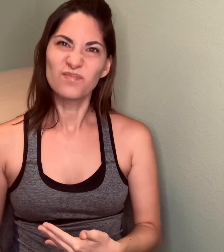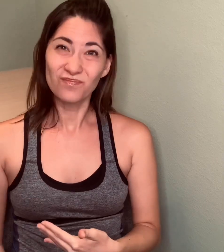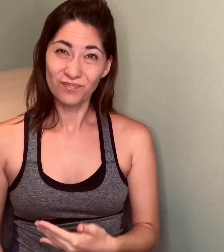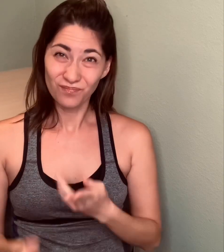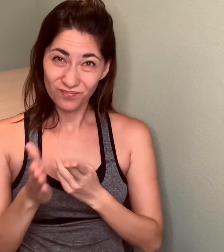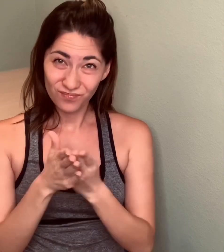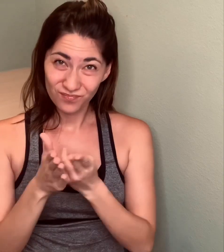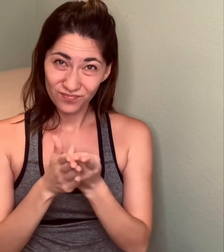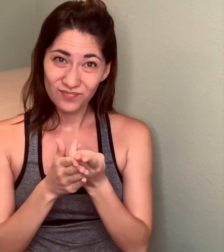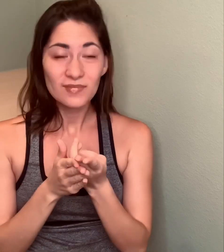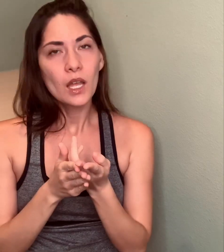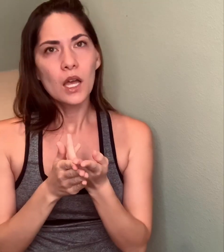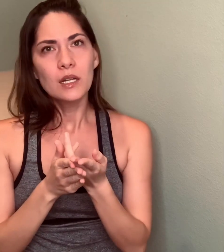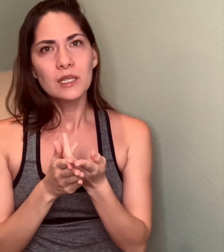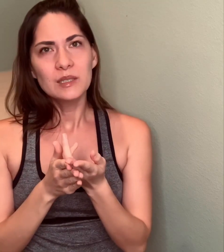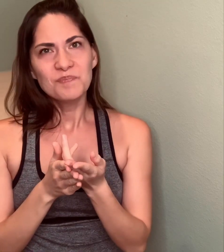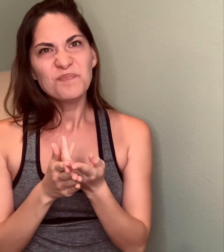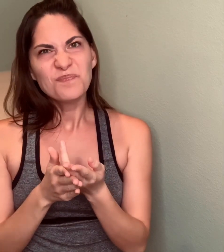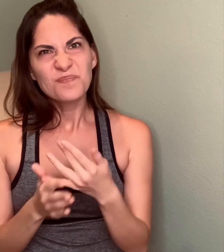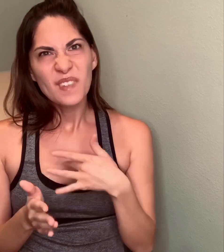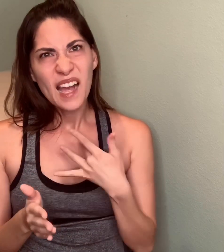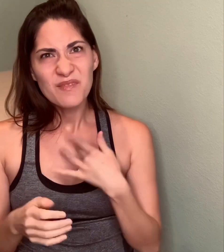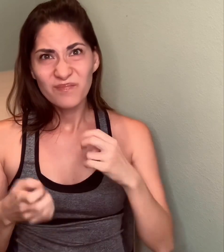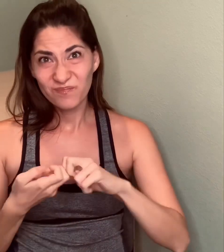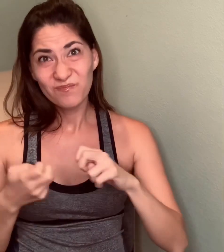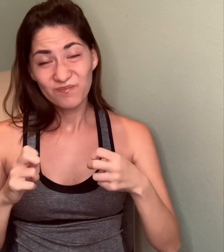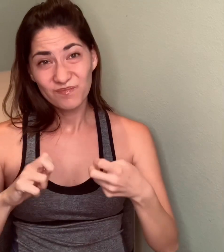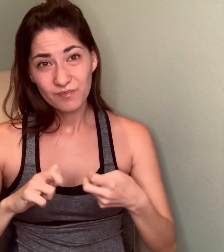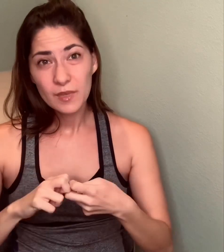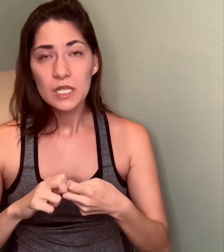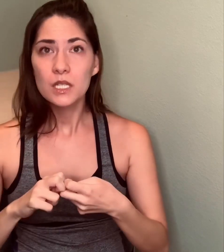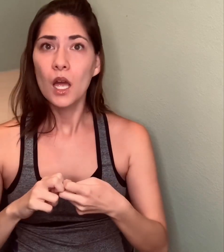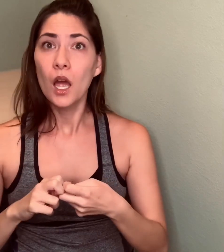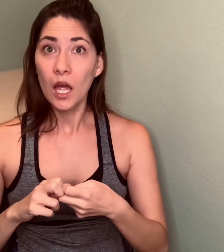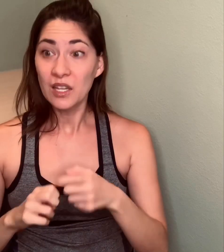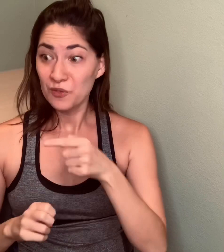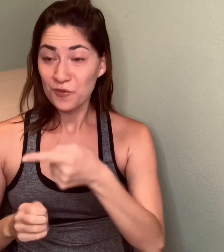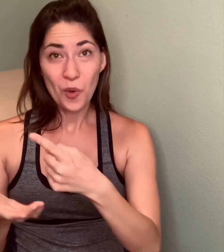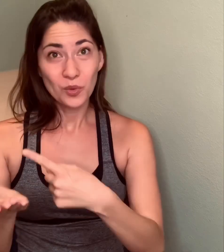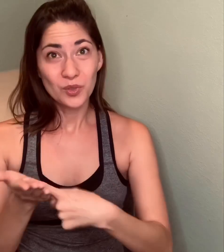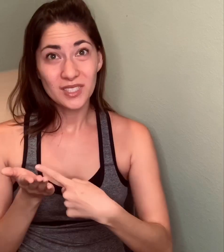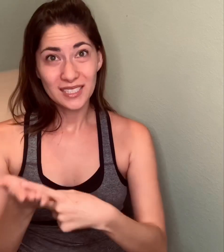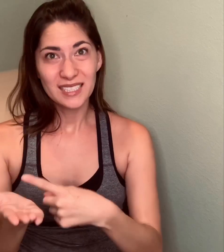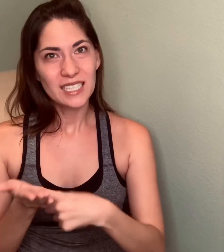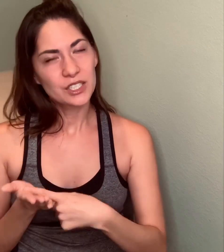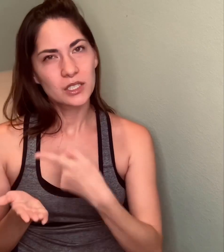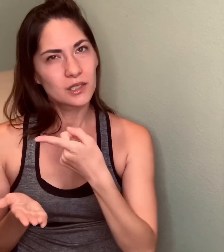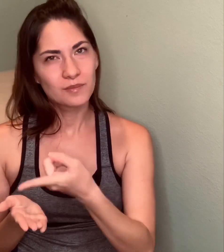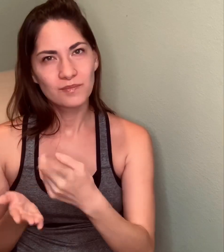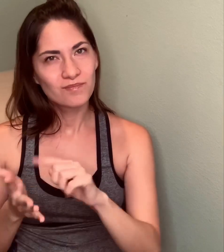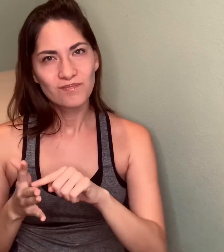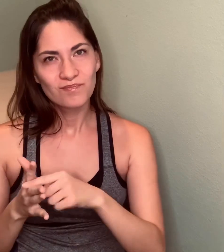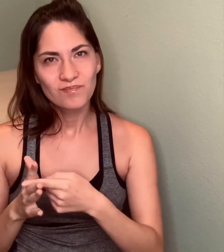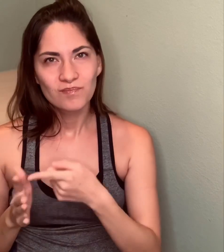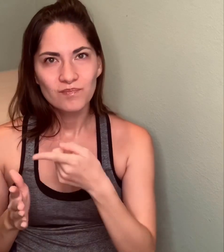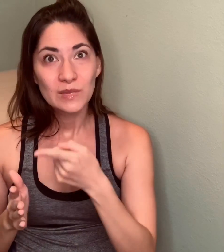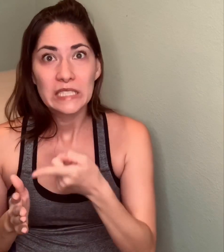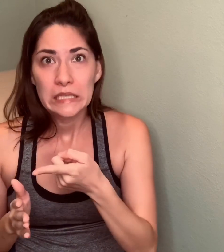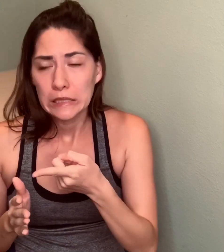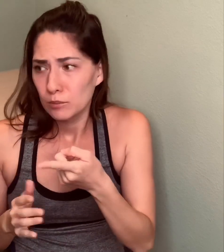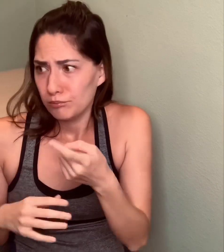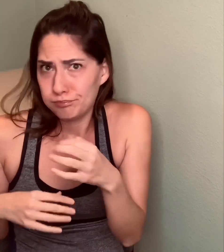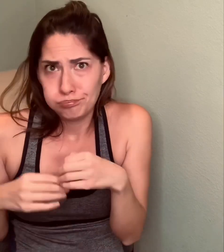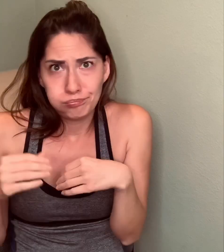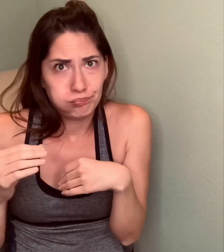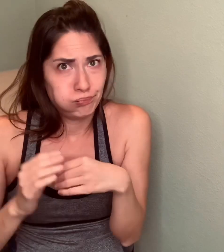I think the problem is a lot of times we make these conversations as adults super uncomfortable,